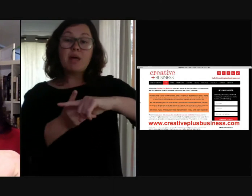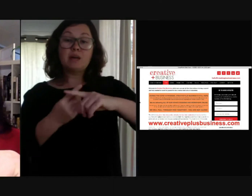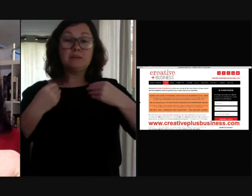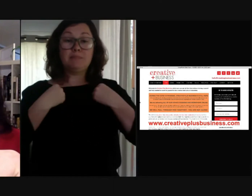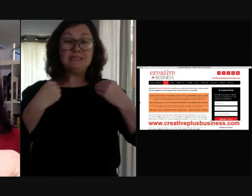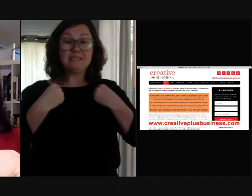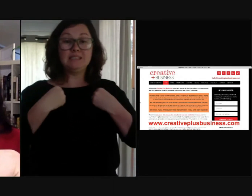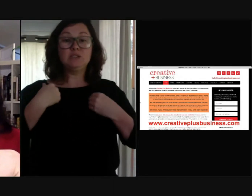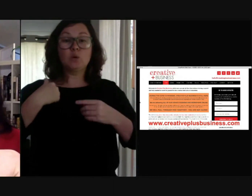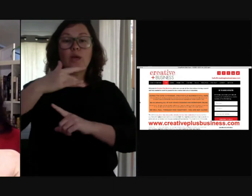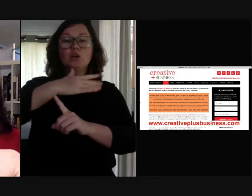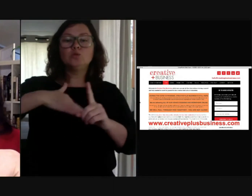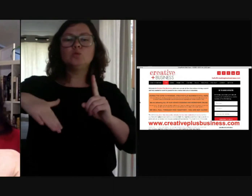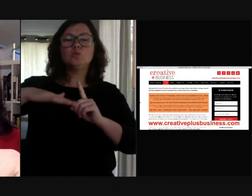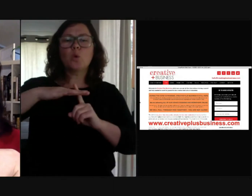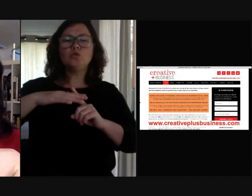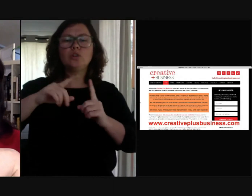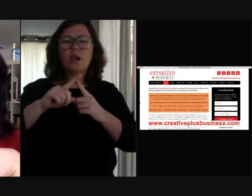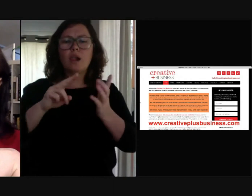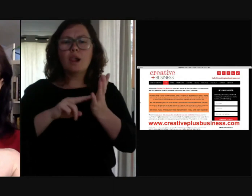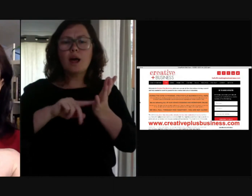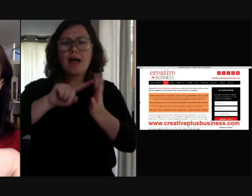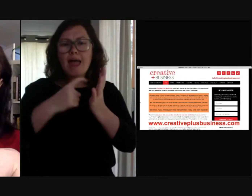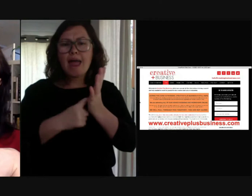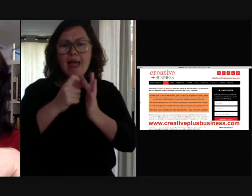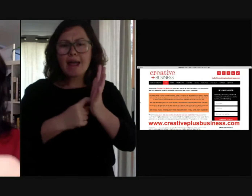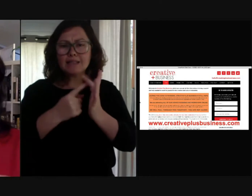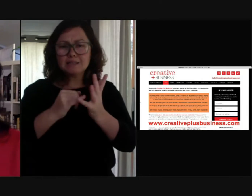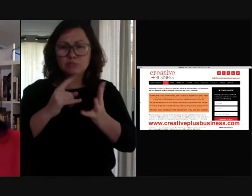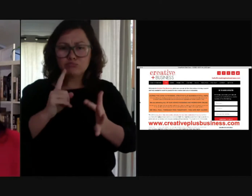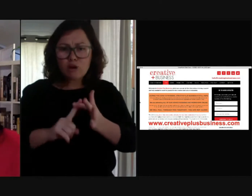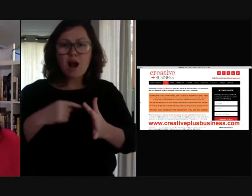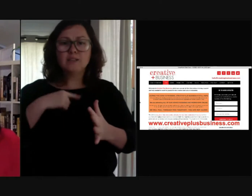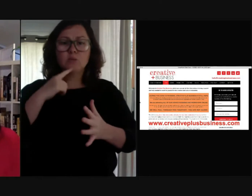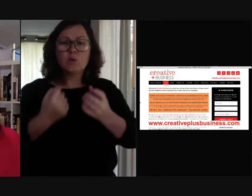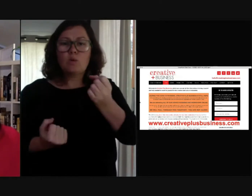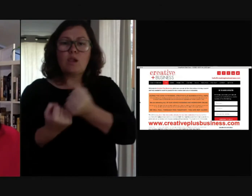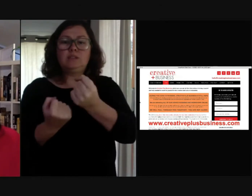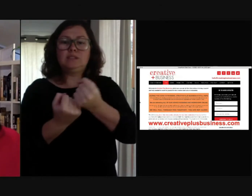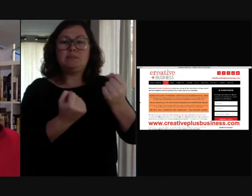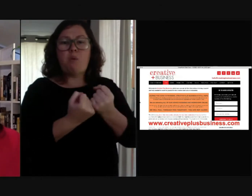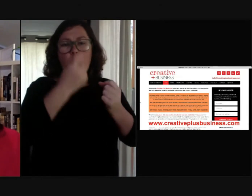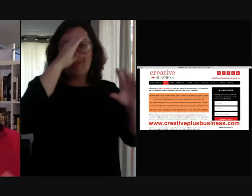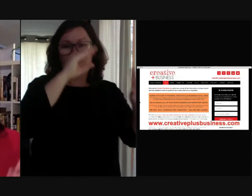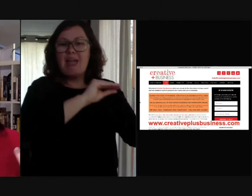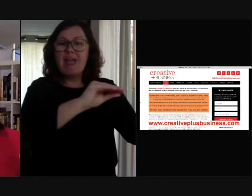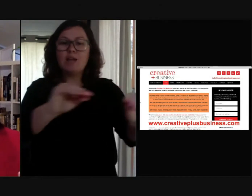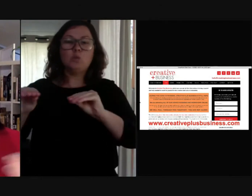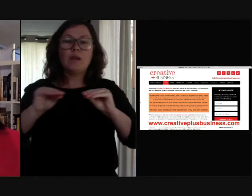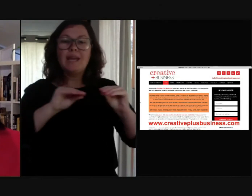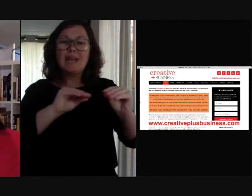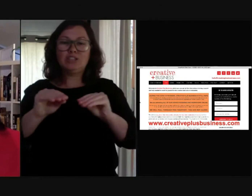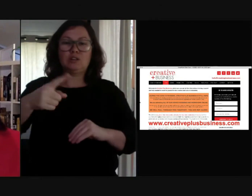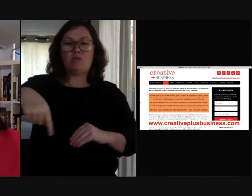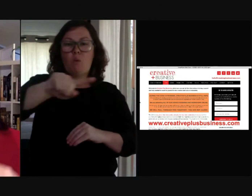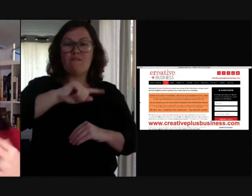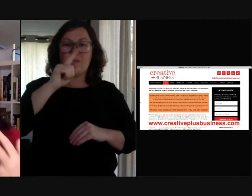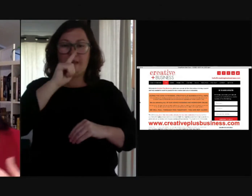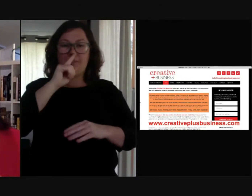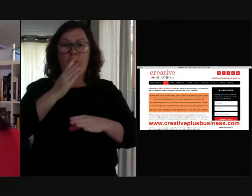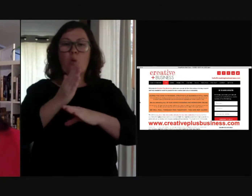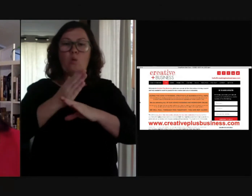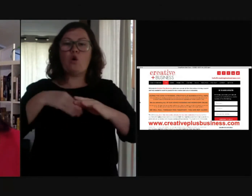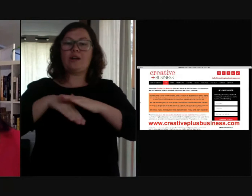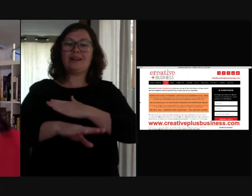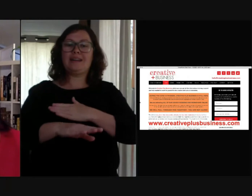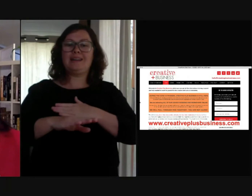enterprise dedicated to supporting the education of creative practitioners. in whatever format that takes, around